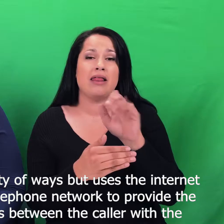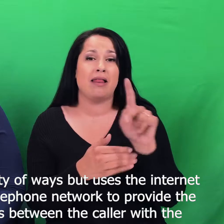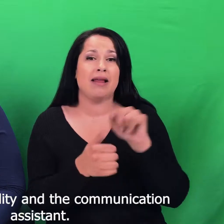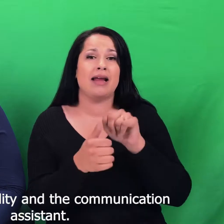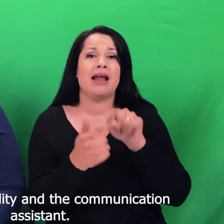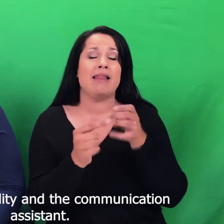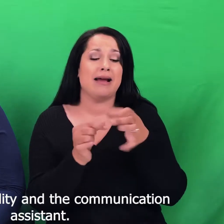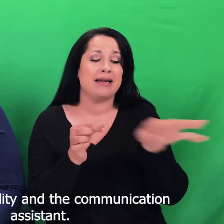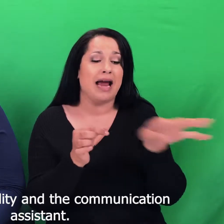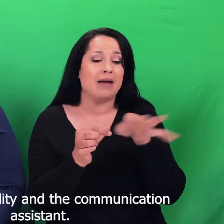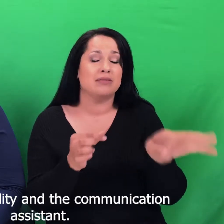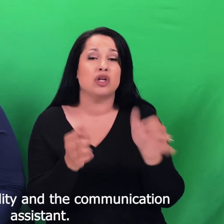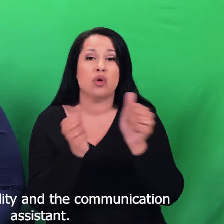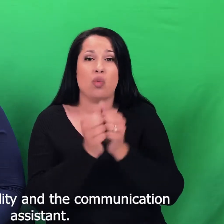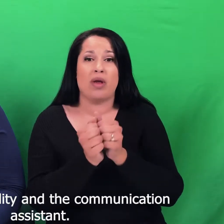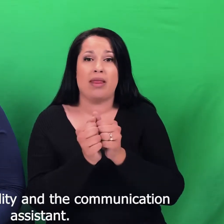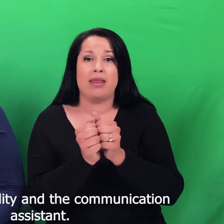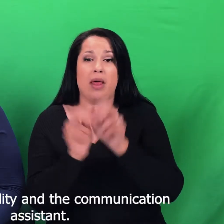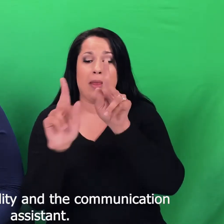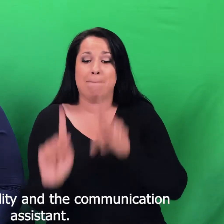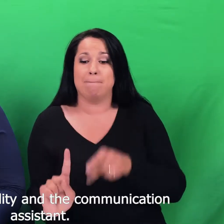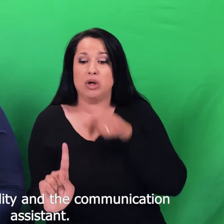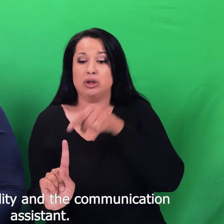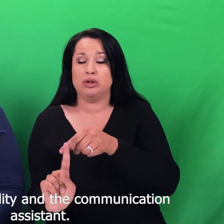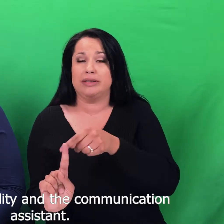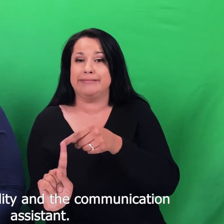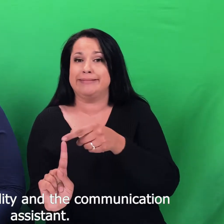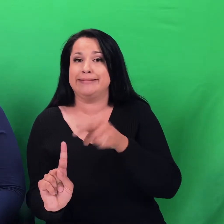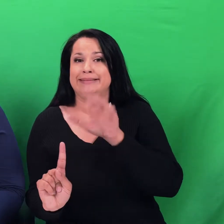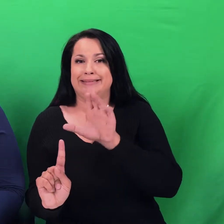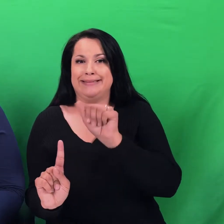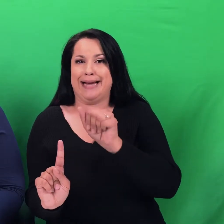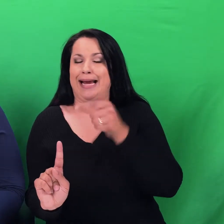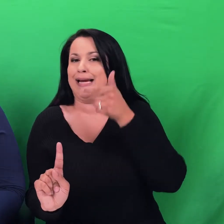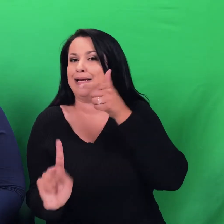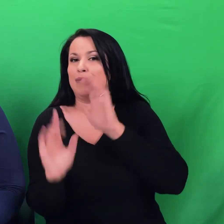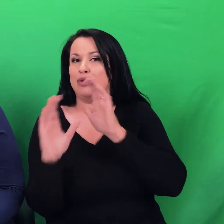hearing disability and the communication assistant.